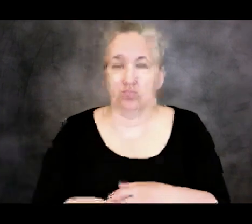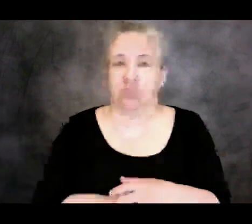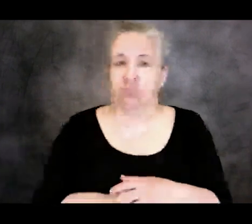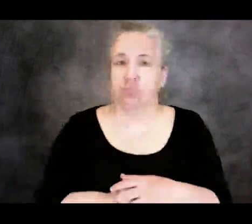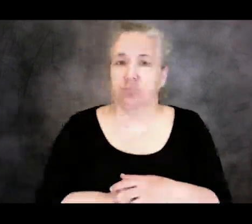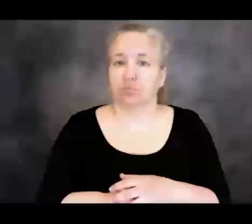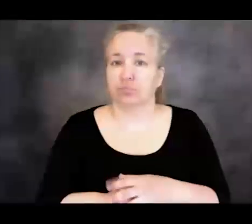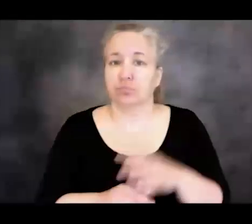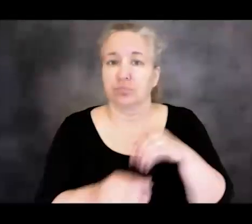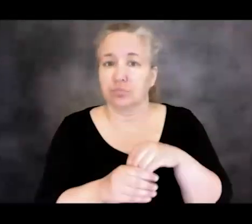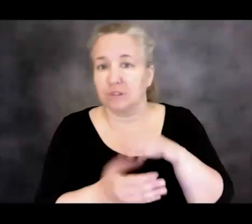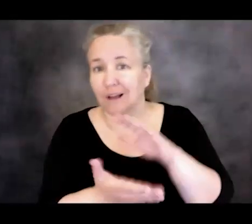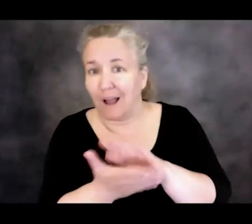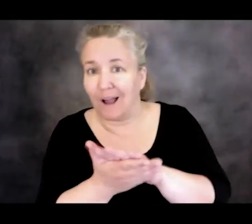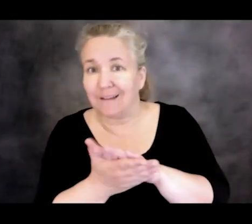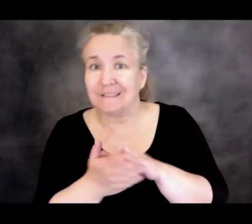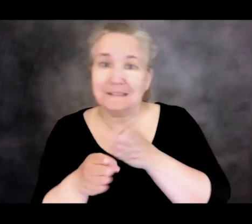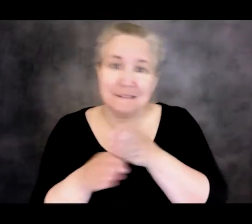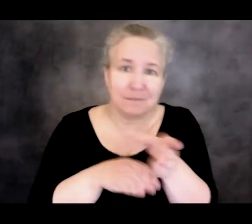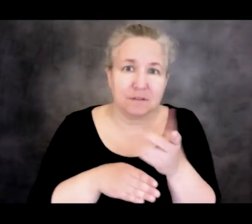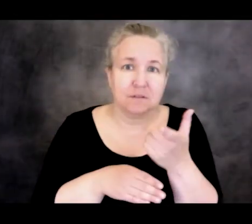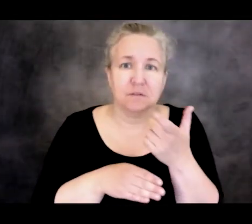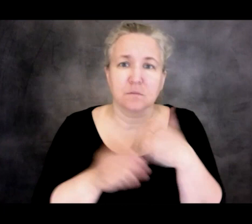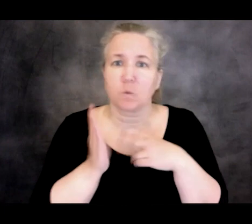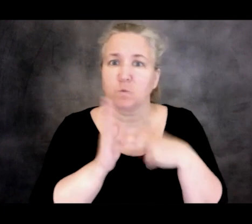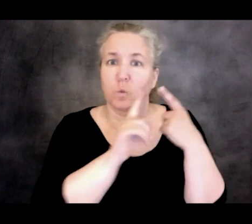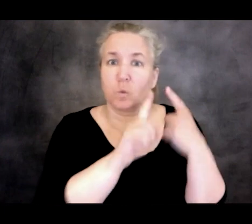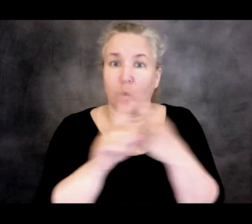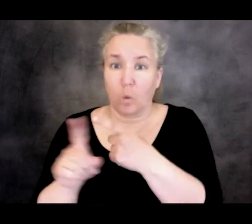dual goal in academia of,